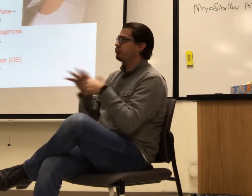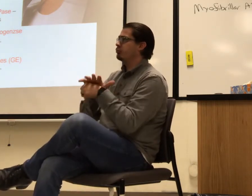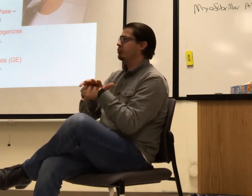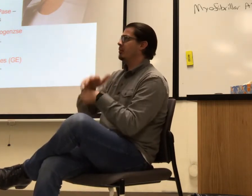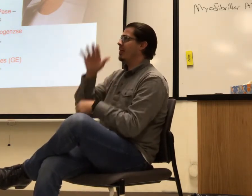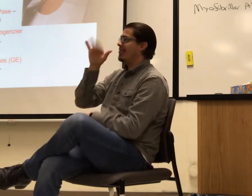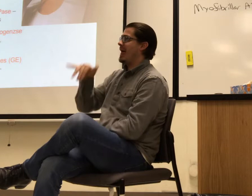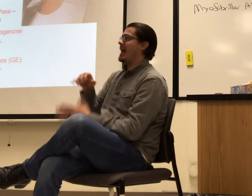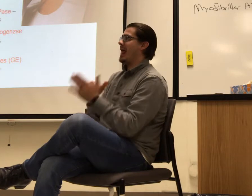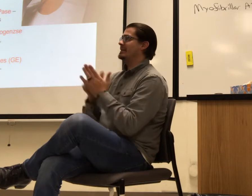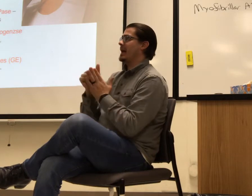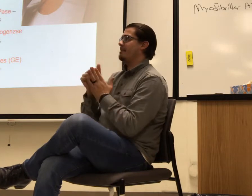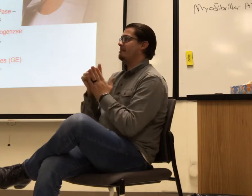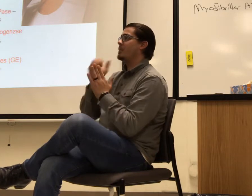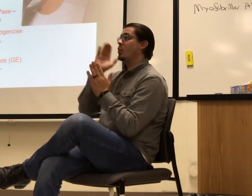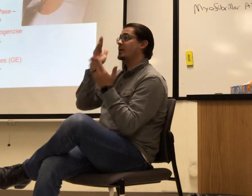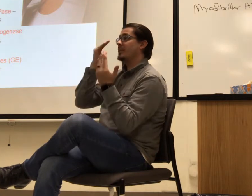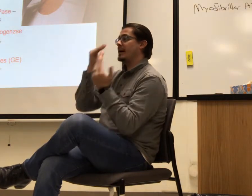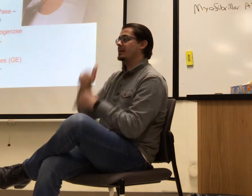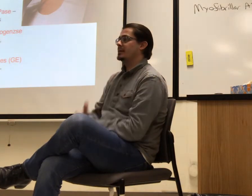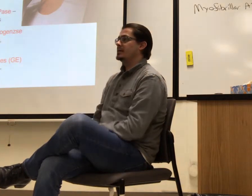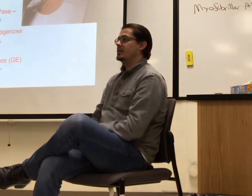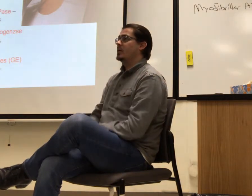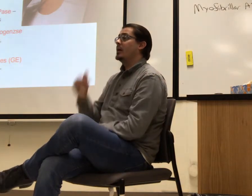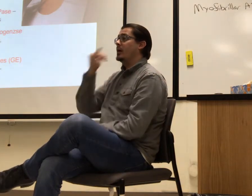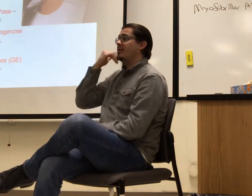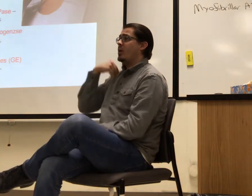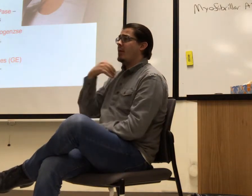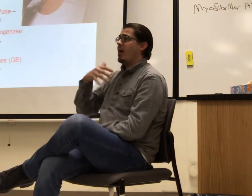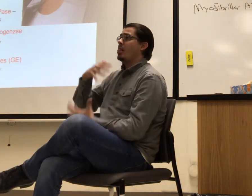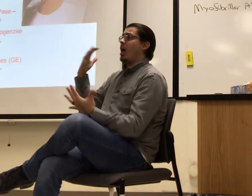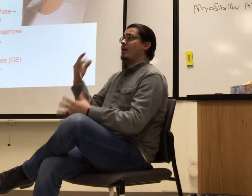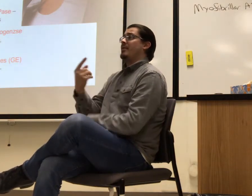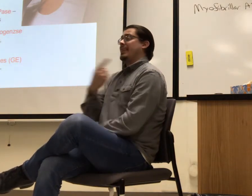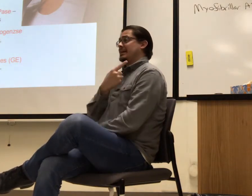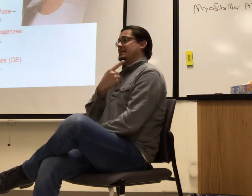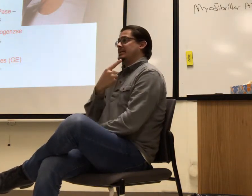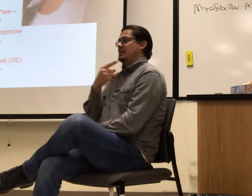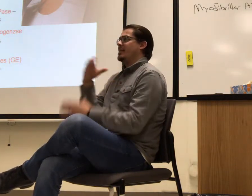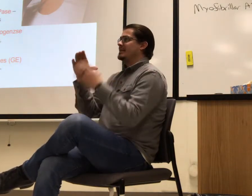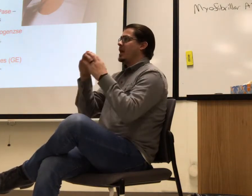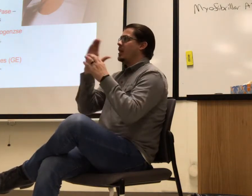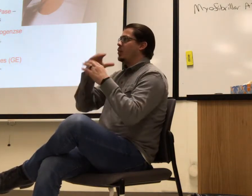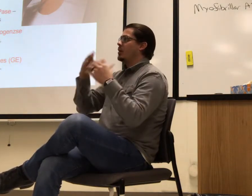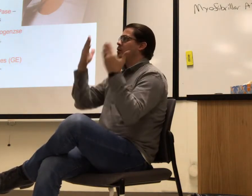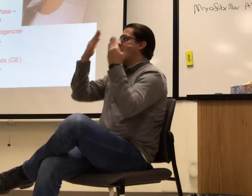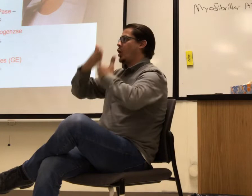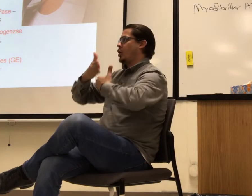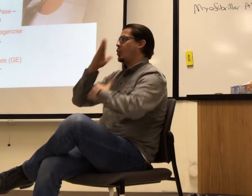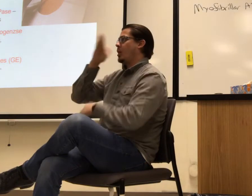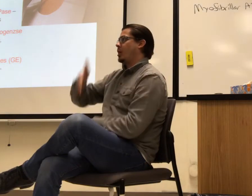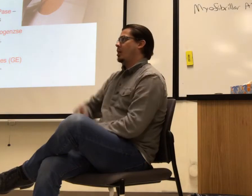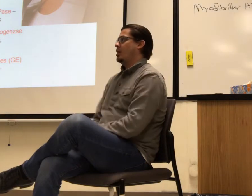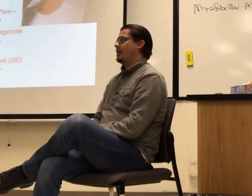enzyme. Okay. So if you got a lot of this, the cell will stain dark.